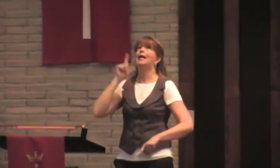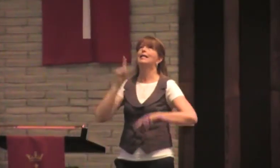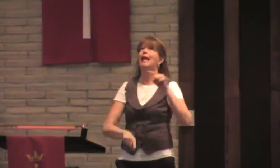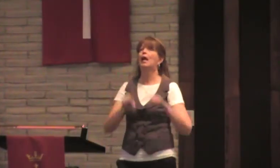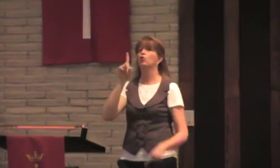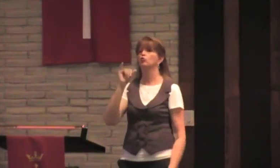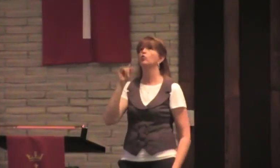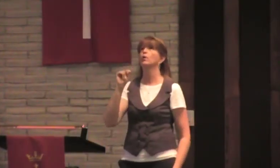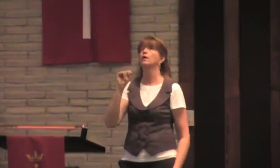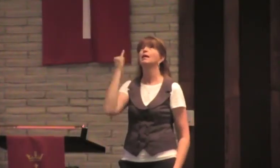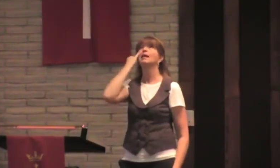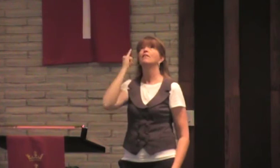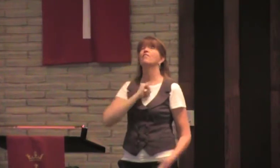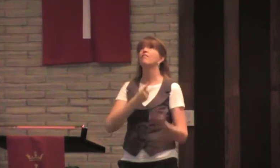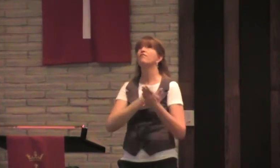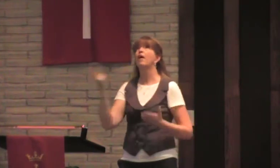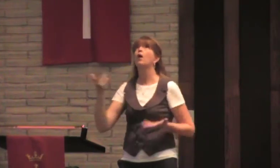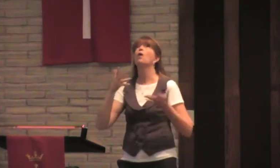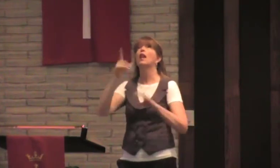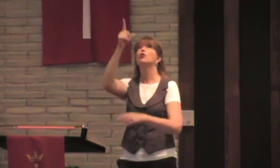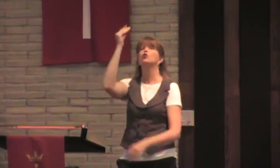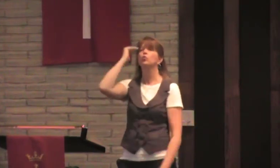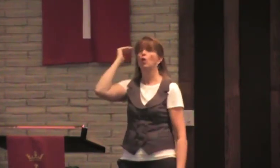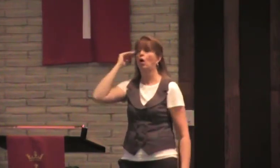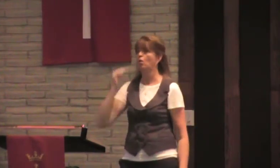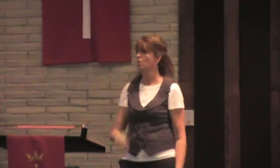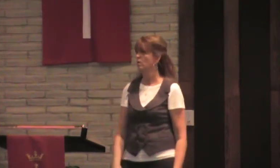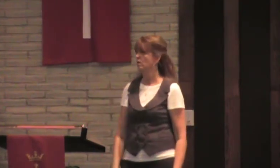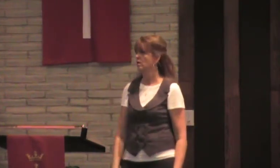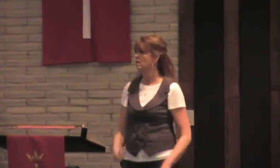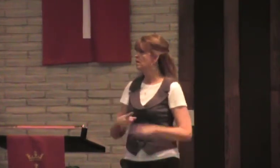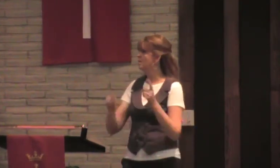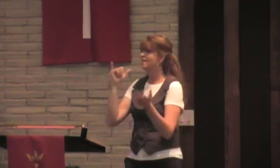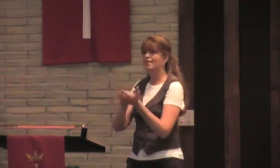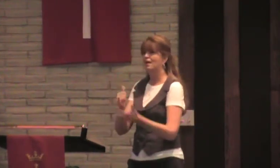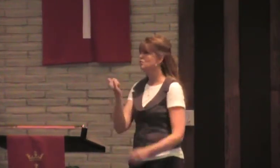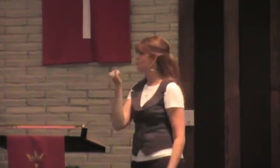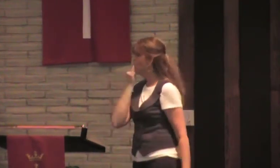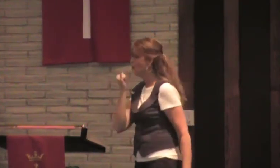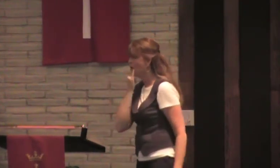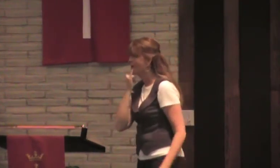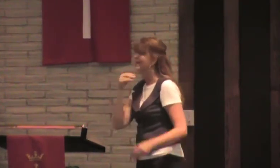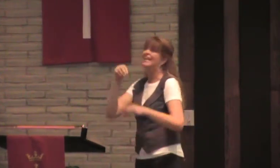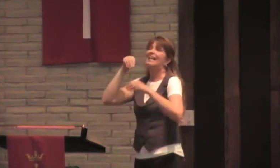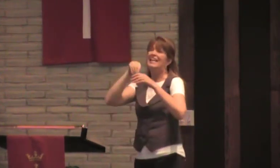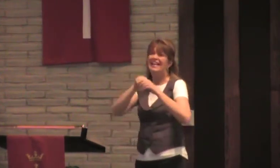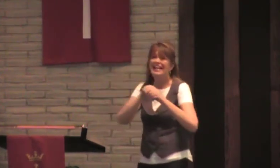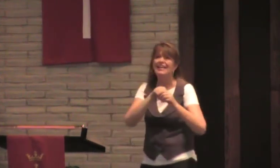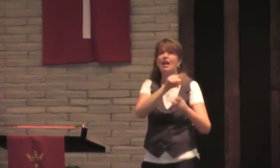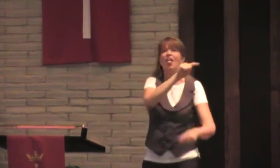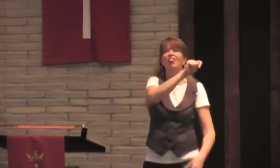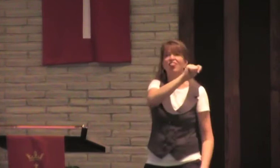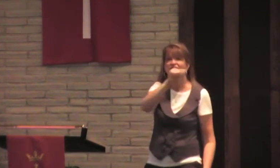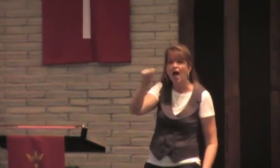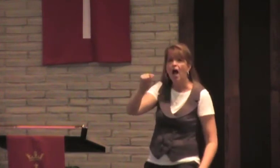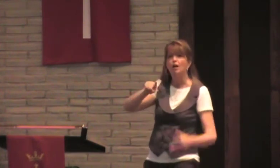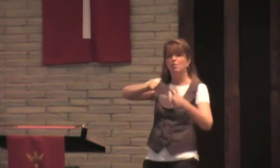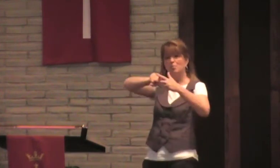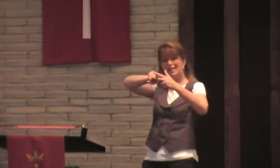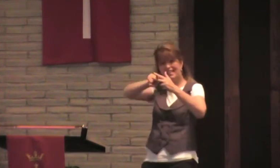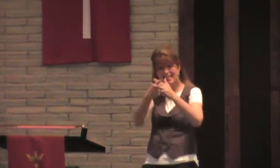I don't need you until I can't do it myself. If I fail, I will let you know. And that's